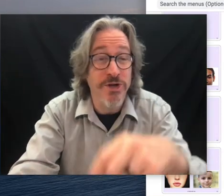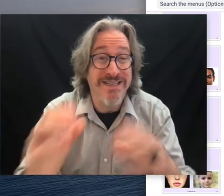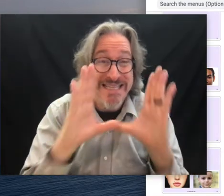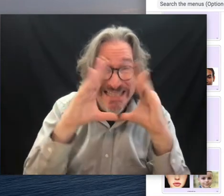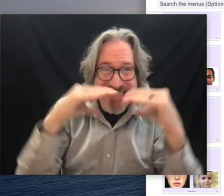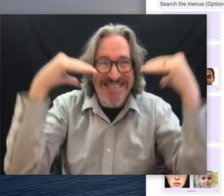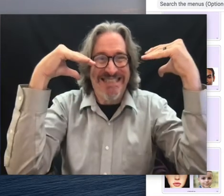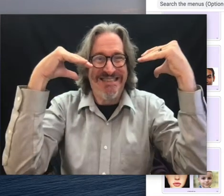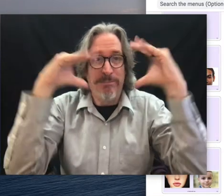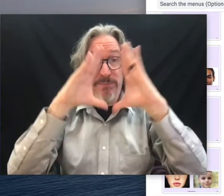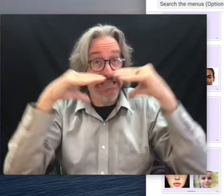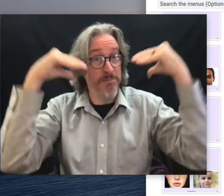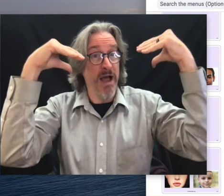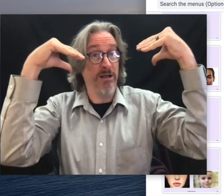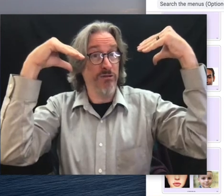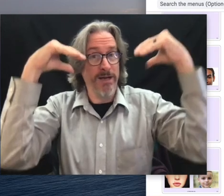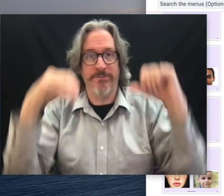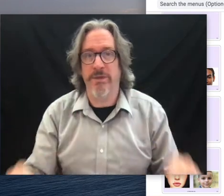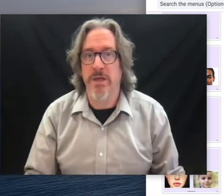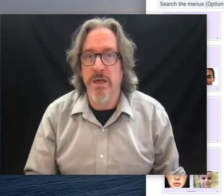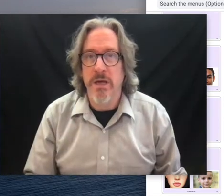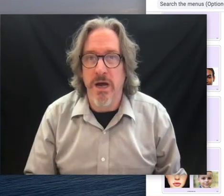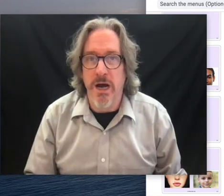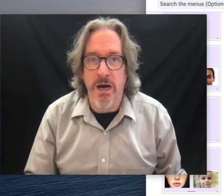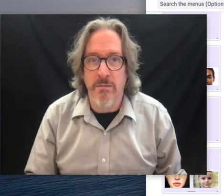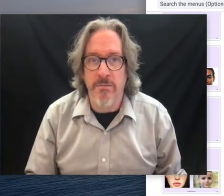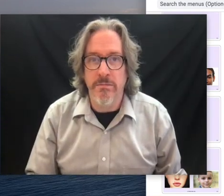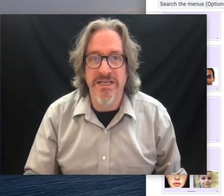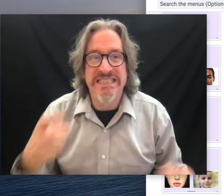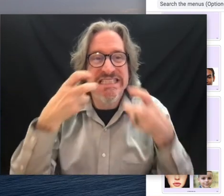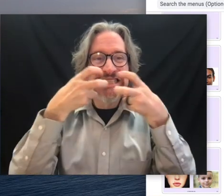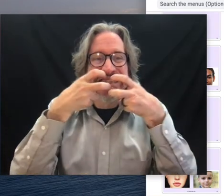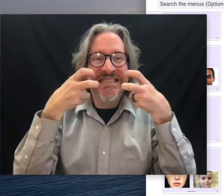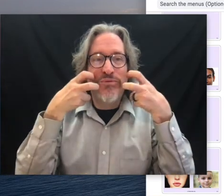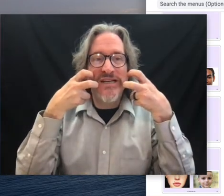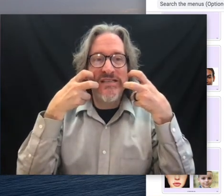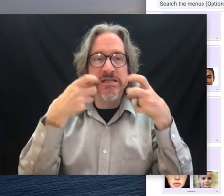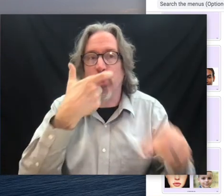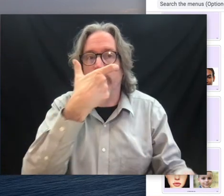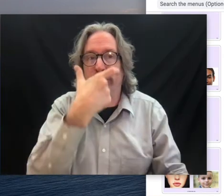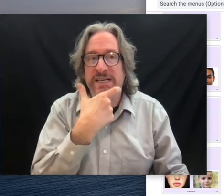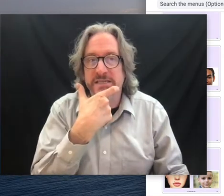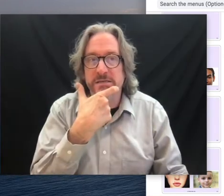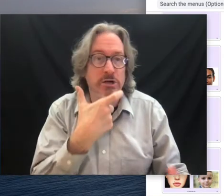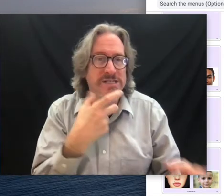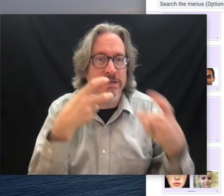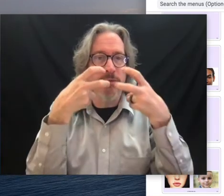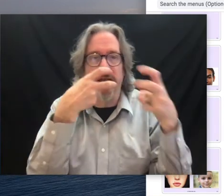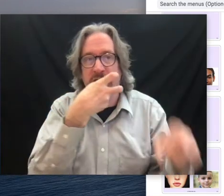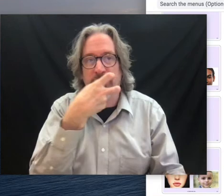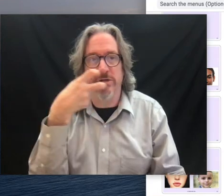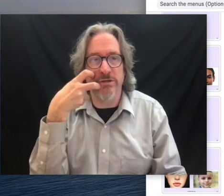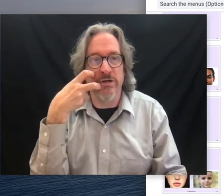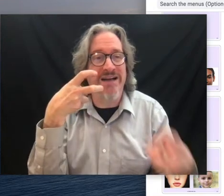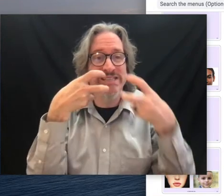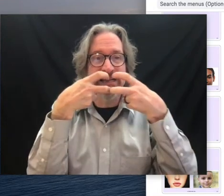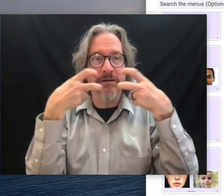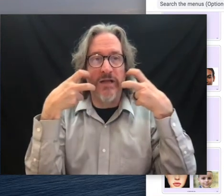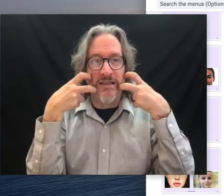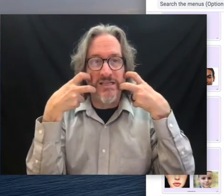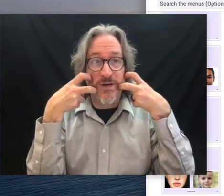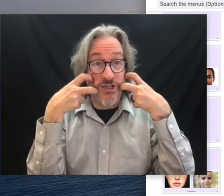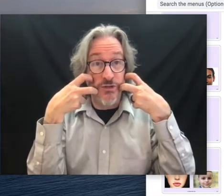So you can see big smile, right? Um, braces or braces, because either way, either don't. I've